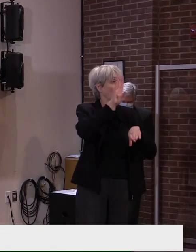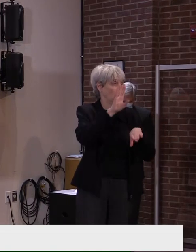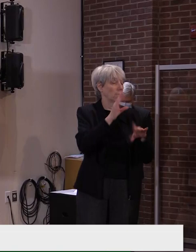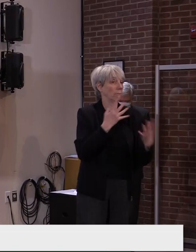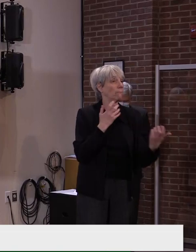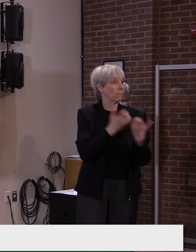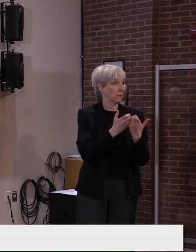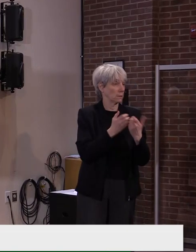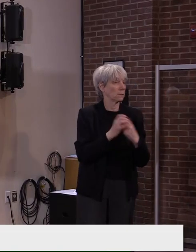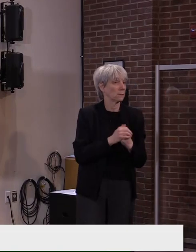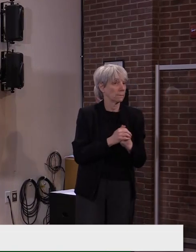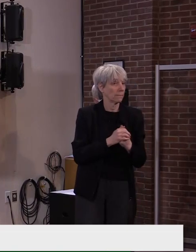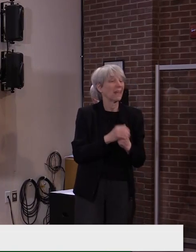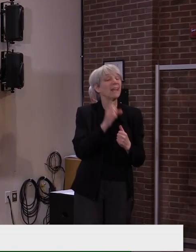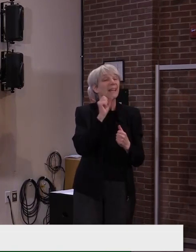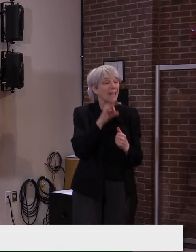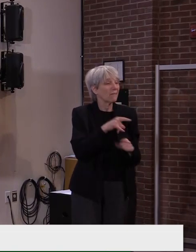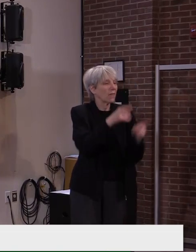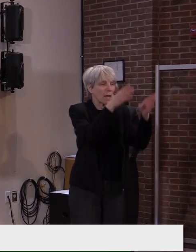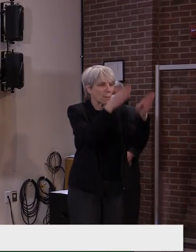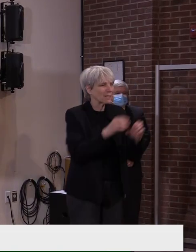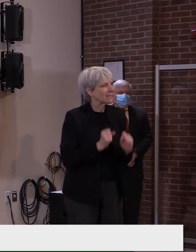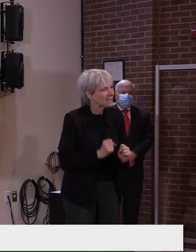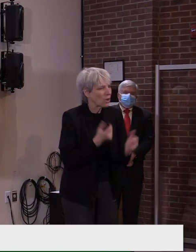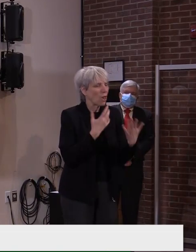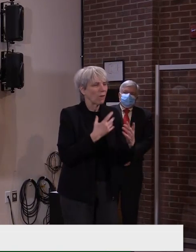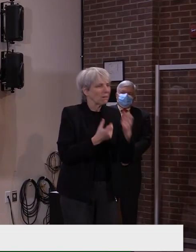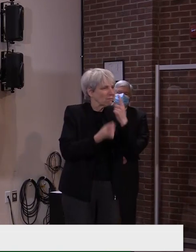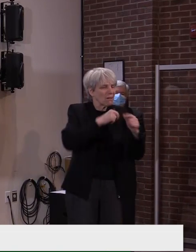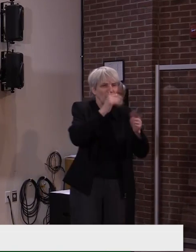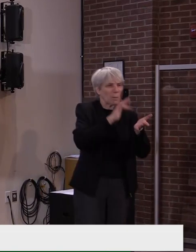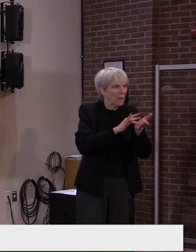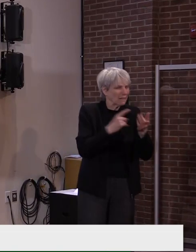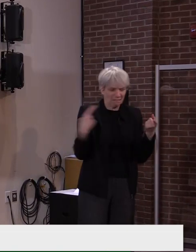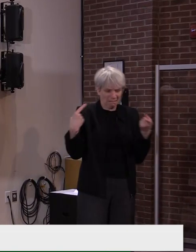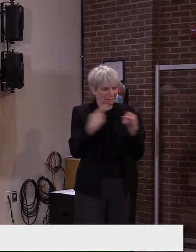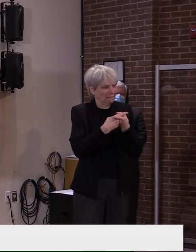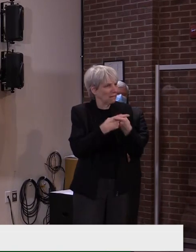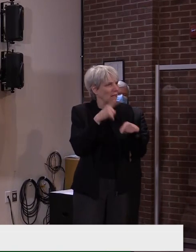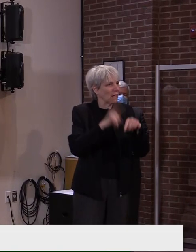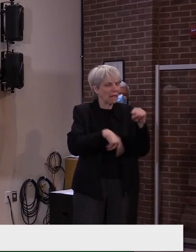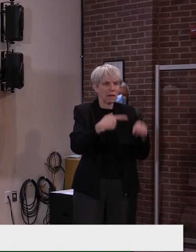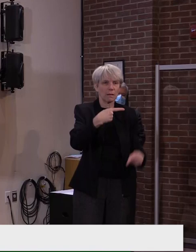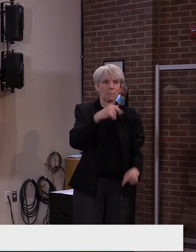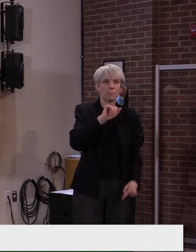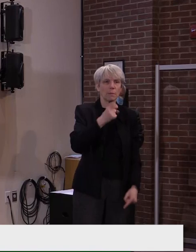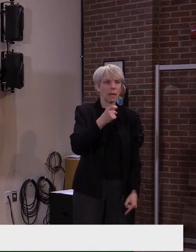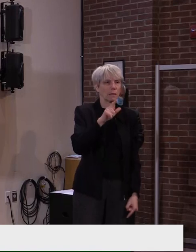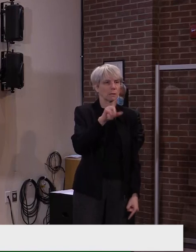If there are contraindications or the drug is unavailable, and if